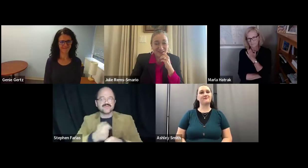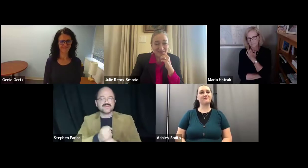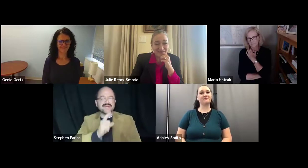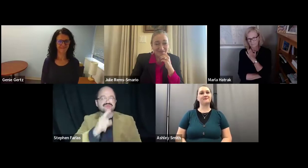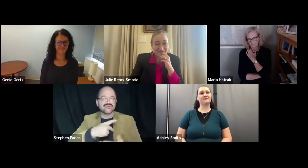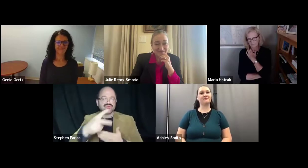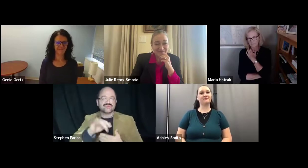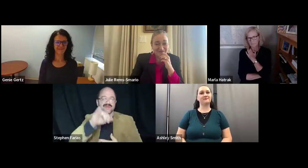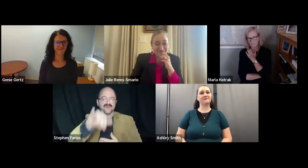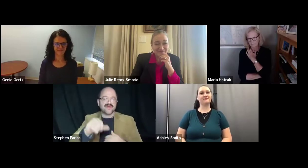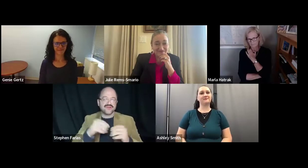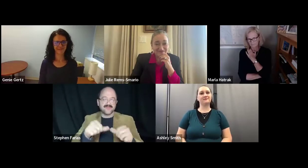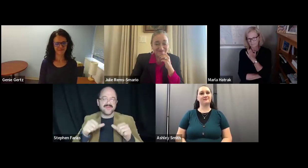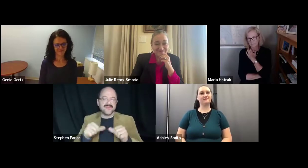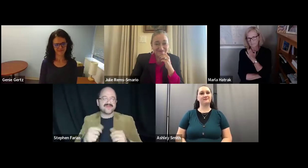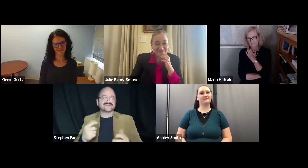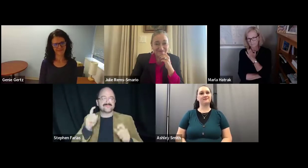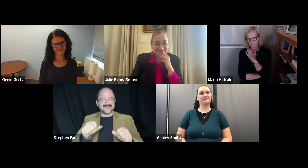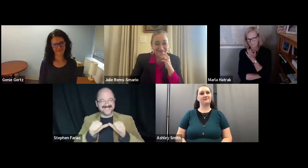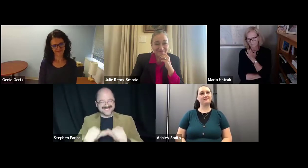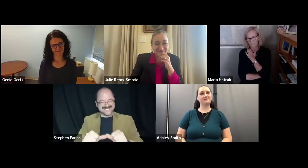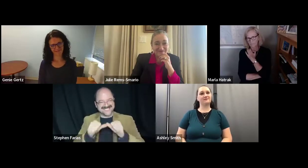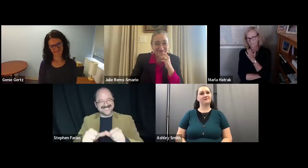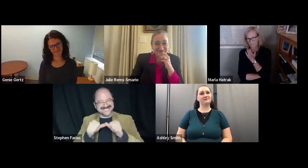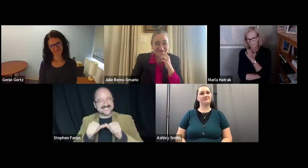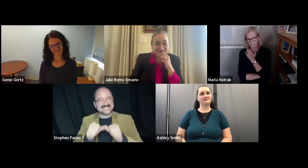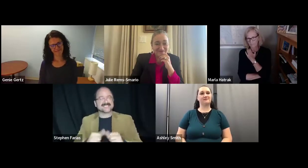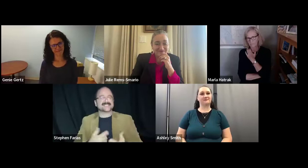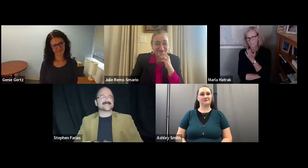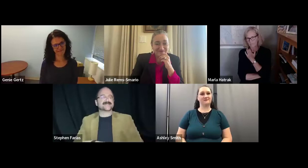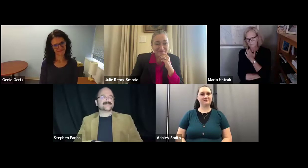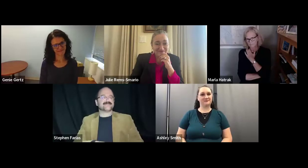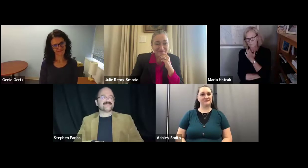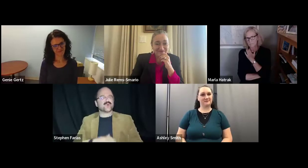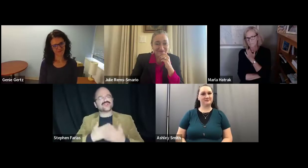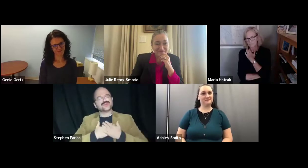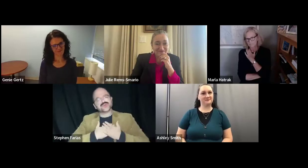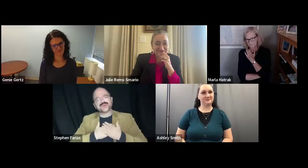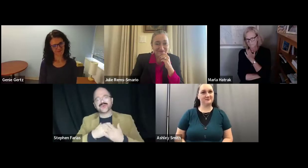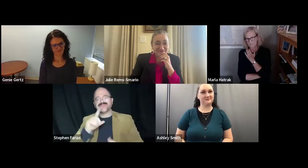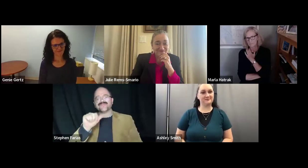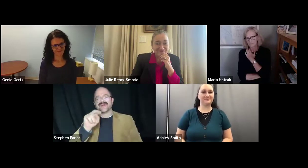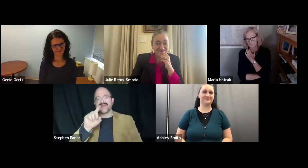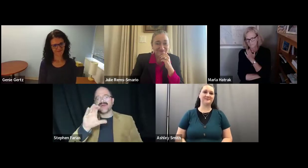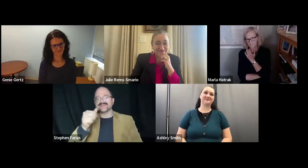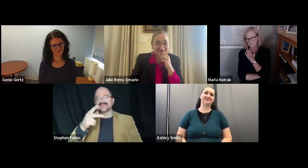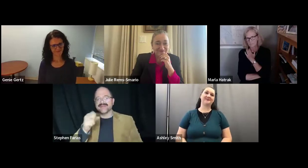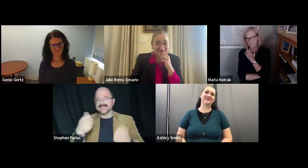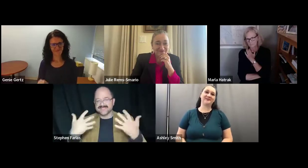it's so beautiful to see this happen in an environment like that. And we really are trying to keep up the momentum